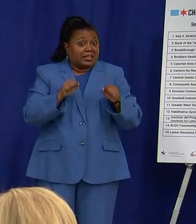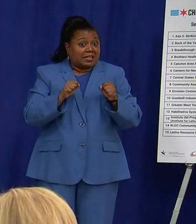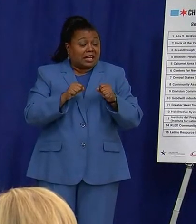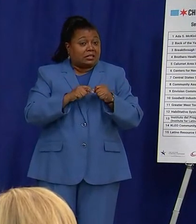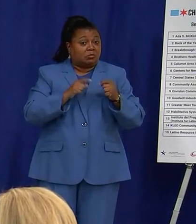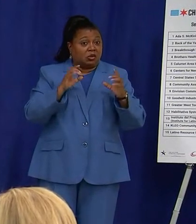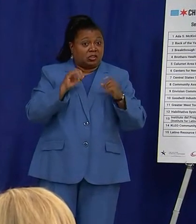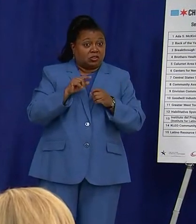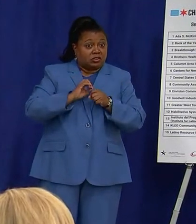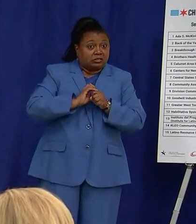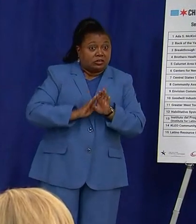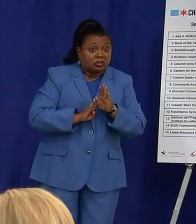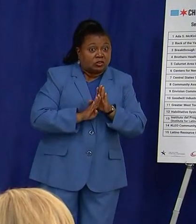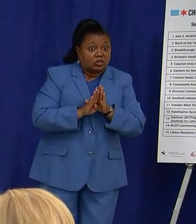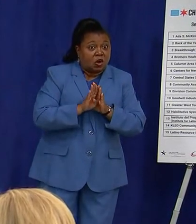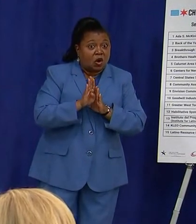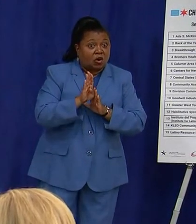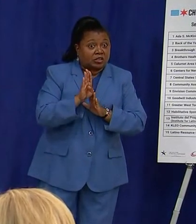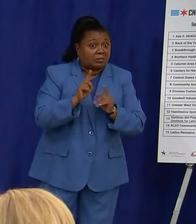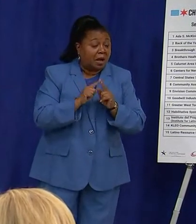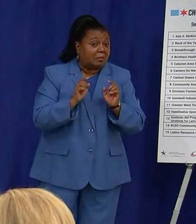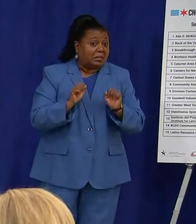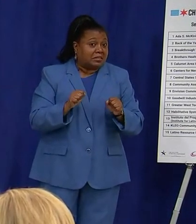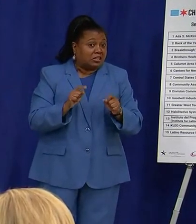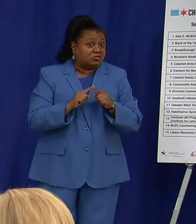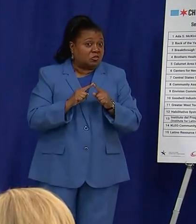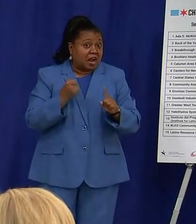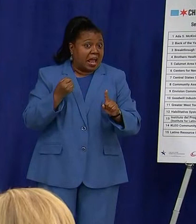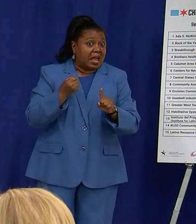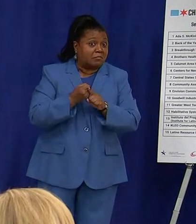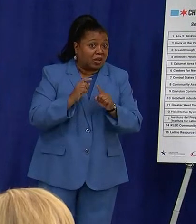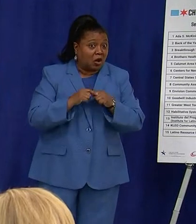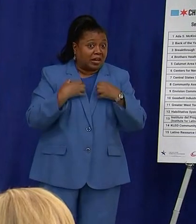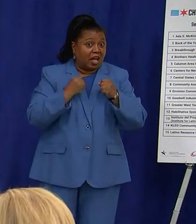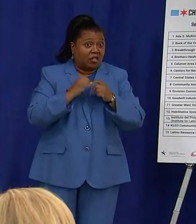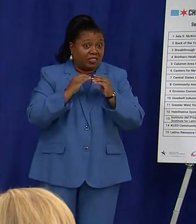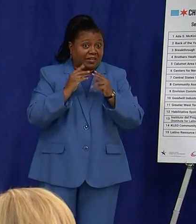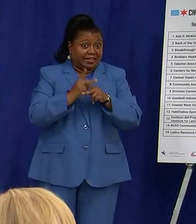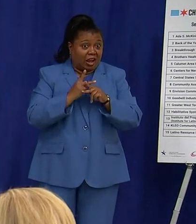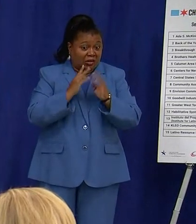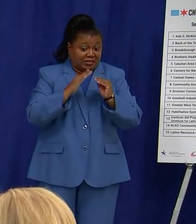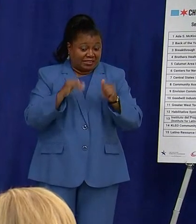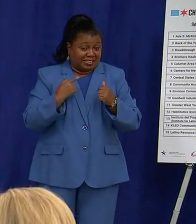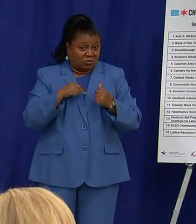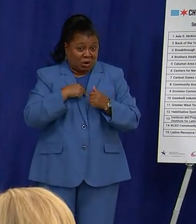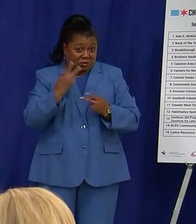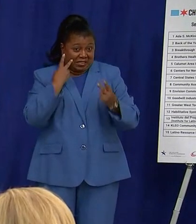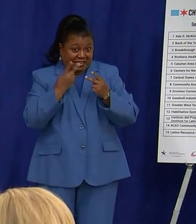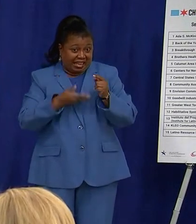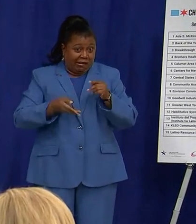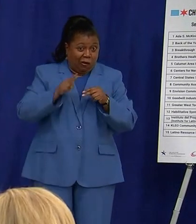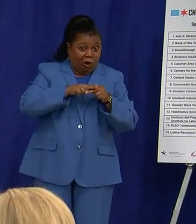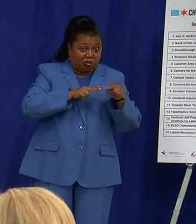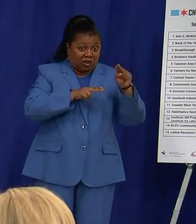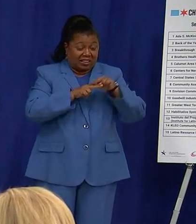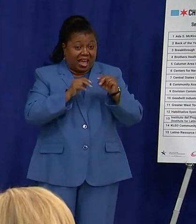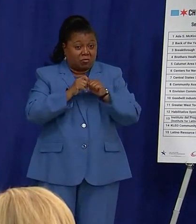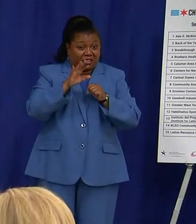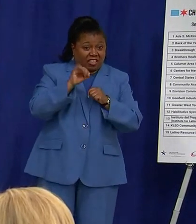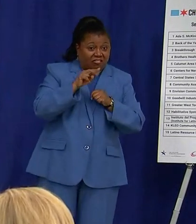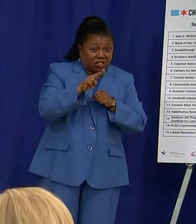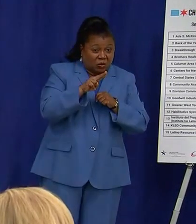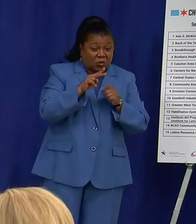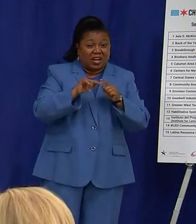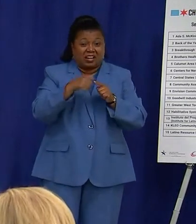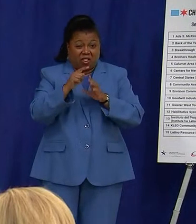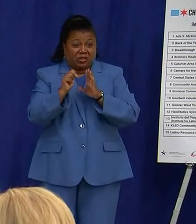for surge. We're concerned about the potential for impact on our healthcare system, particularly where we see overlap with the flu